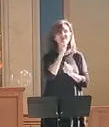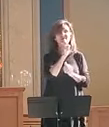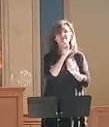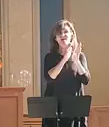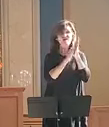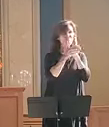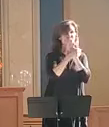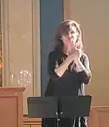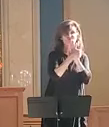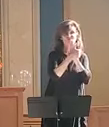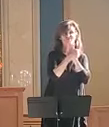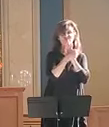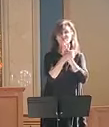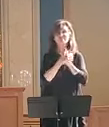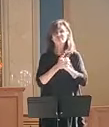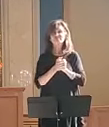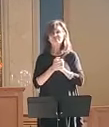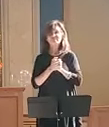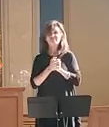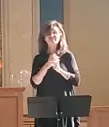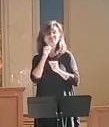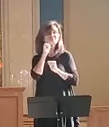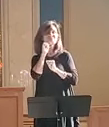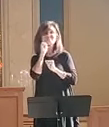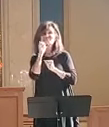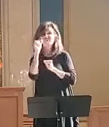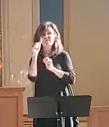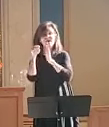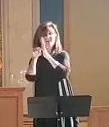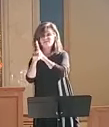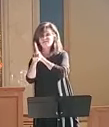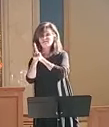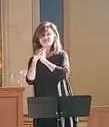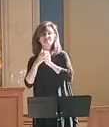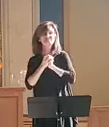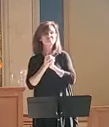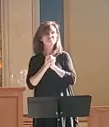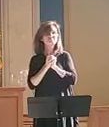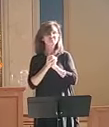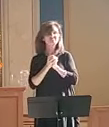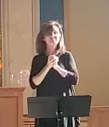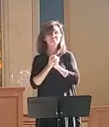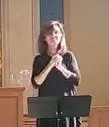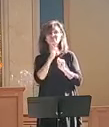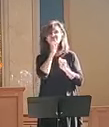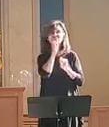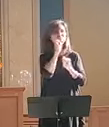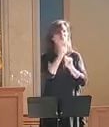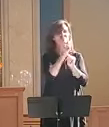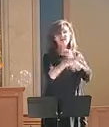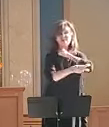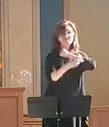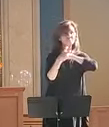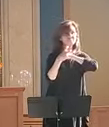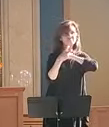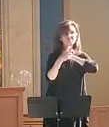commit adultery, you shall not kill, you shall not